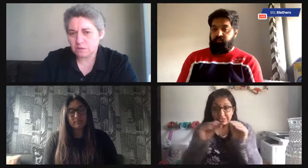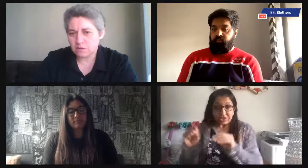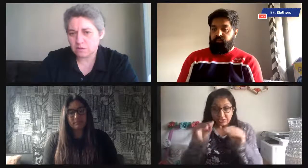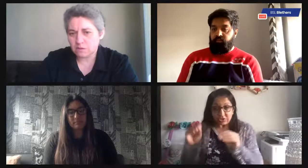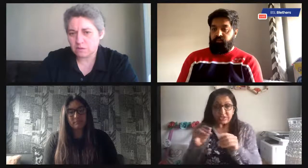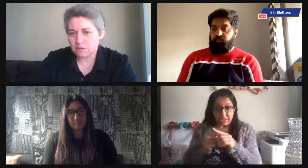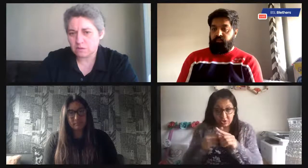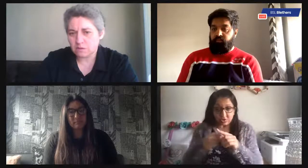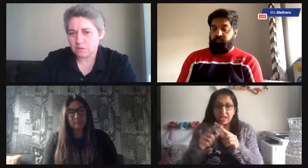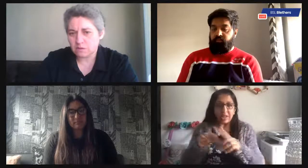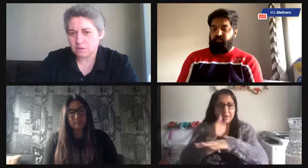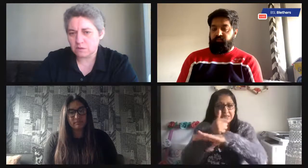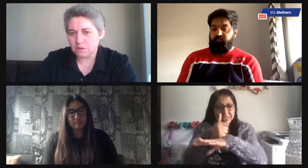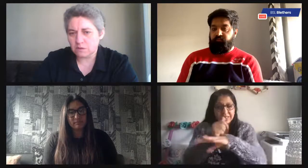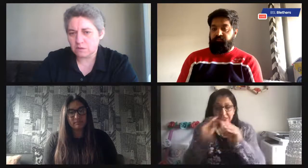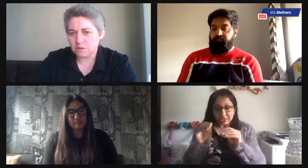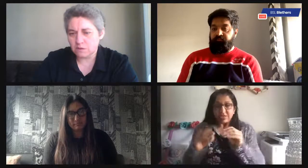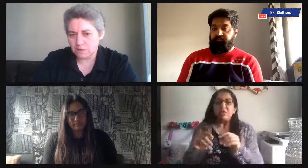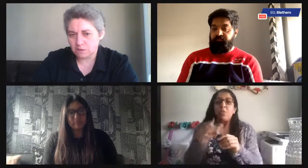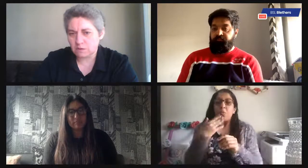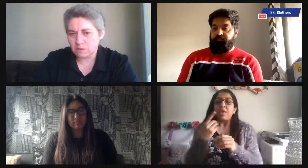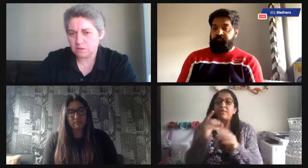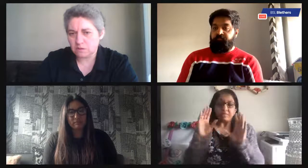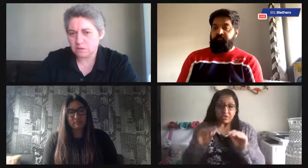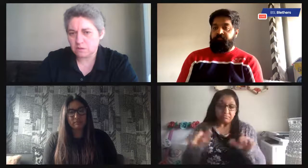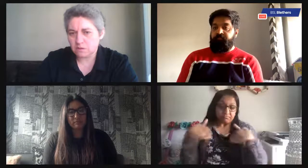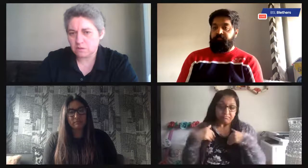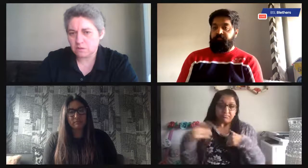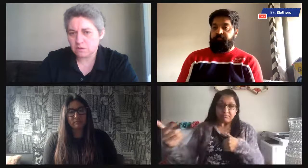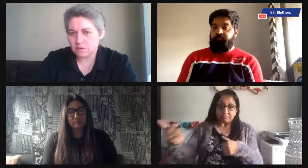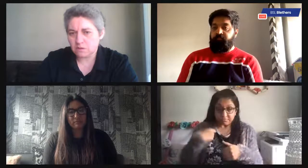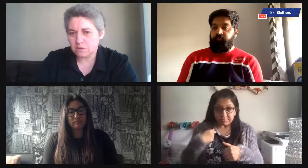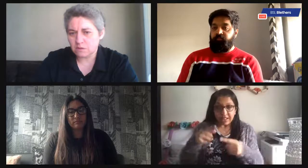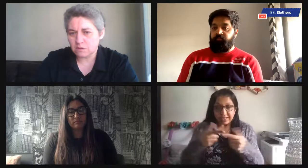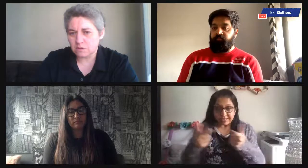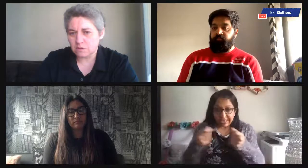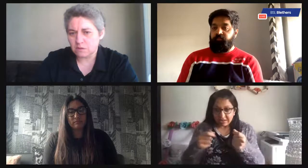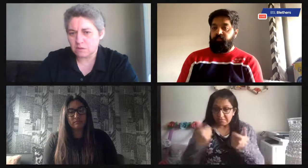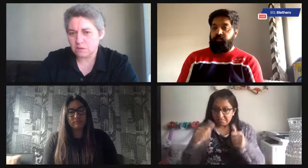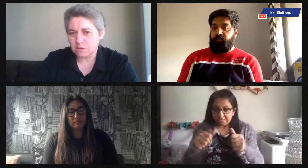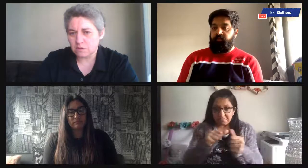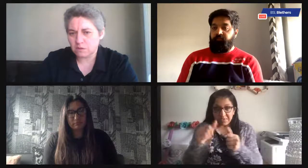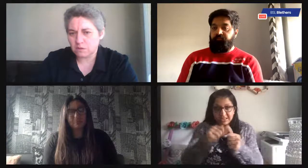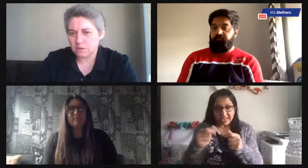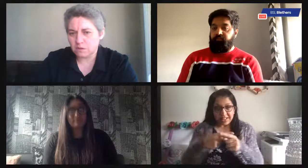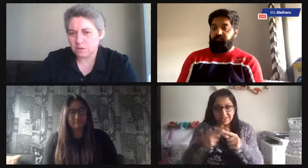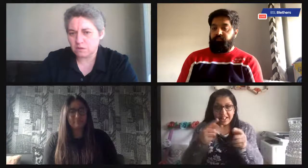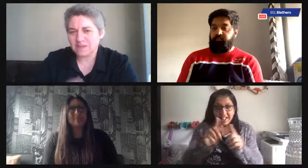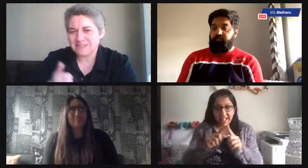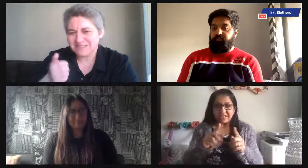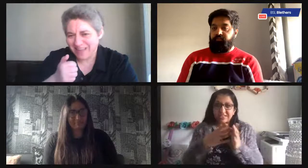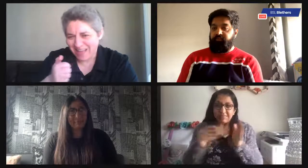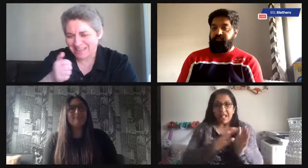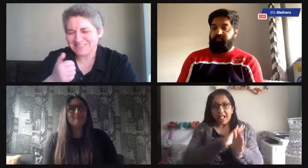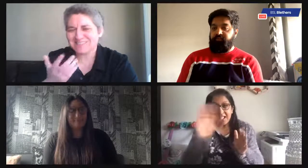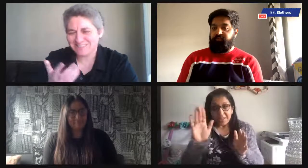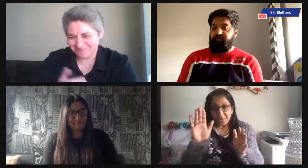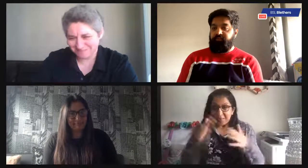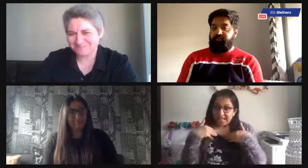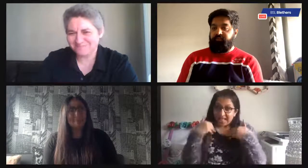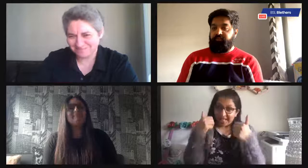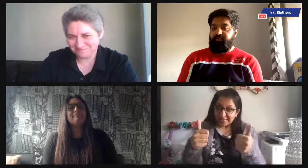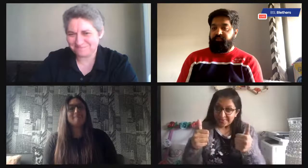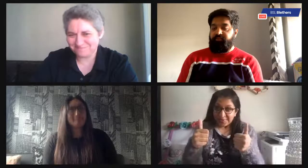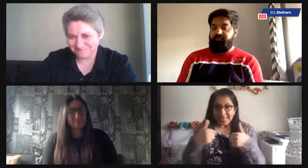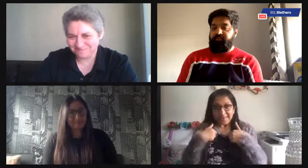as I said, who came here 5 years ago and was learning basic English. And then they'd contacted us by